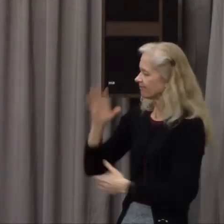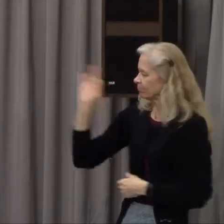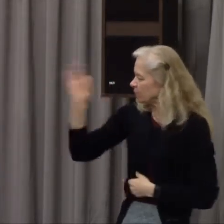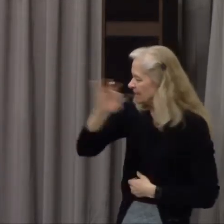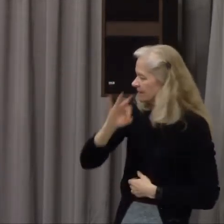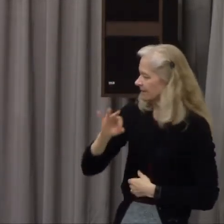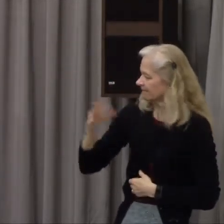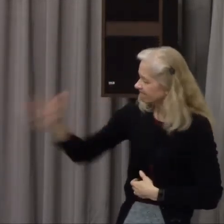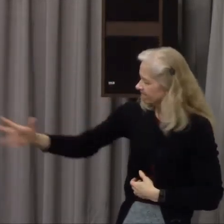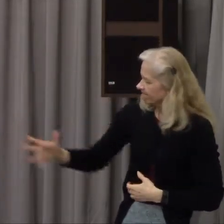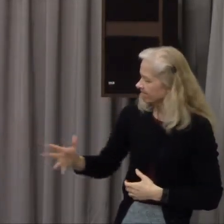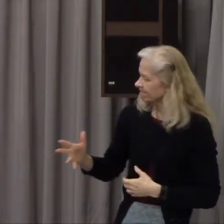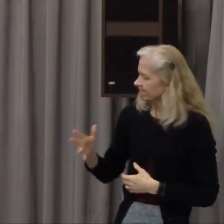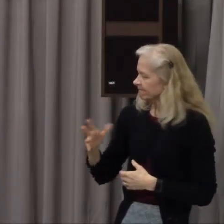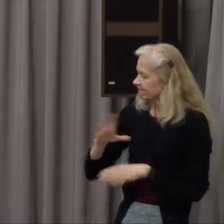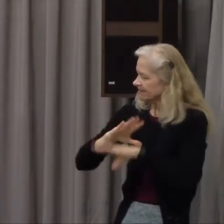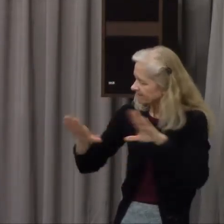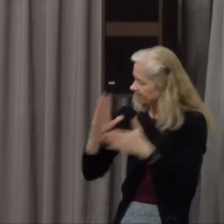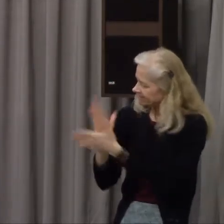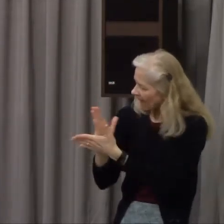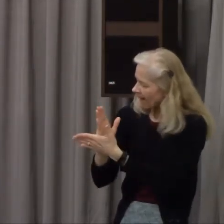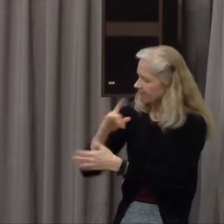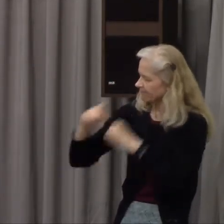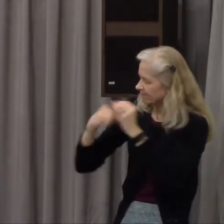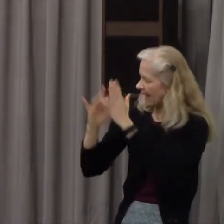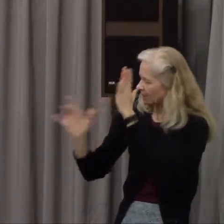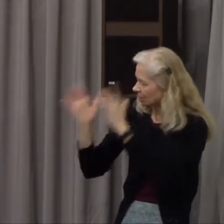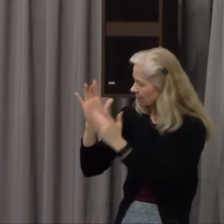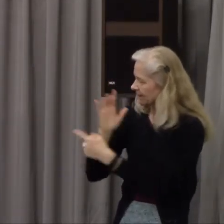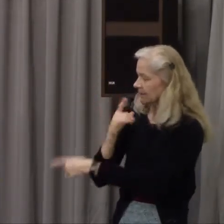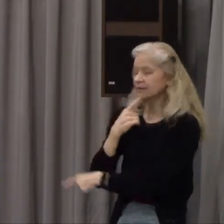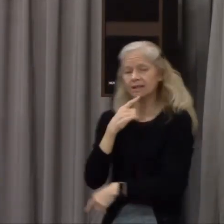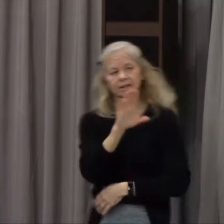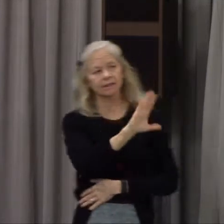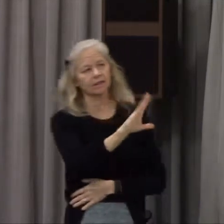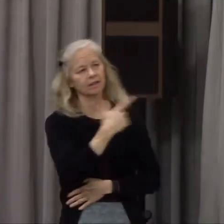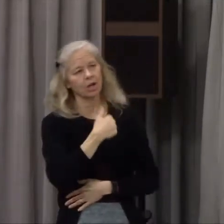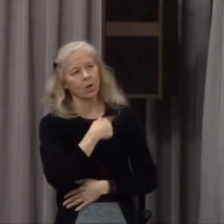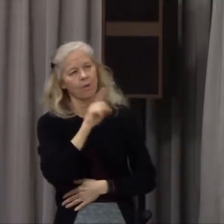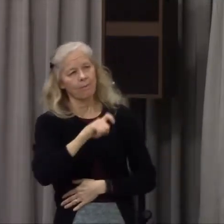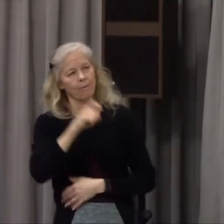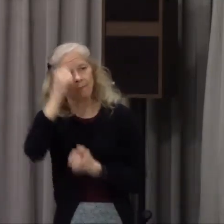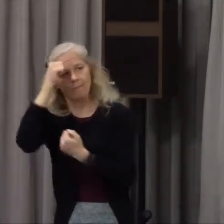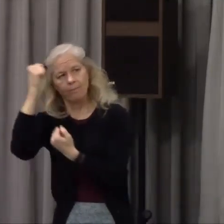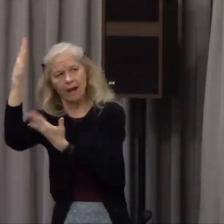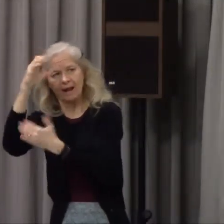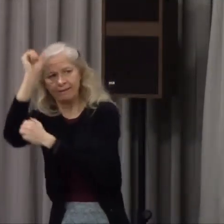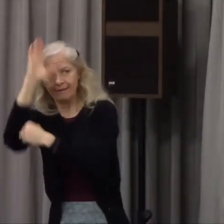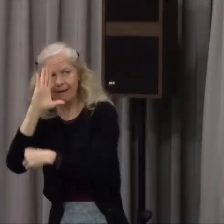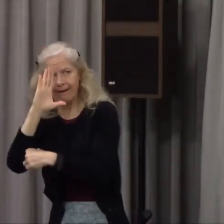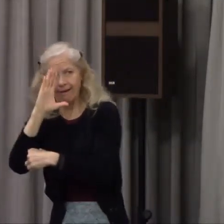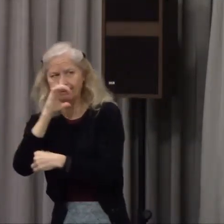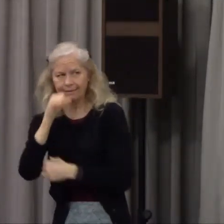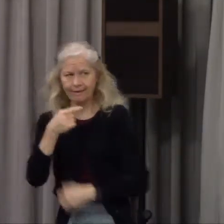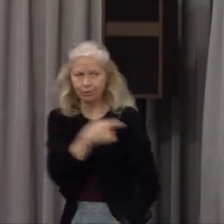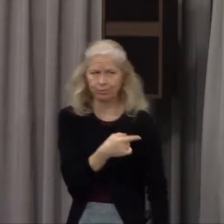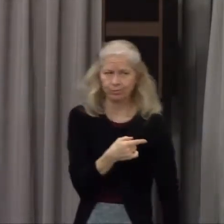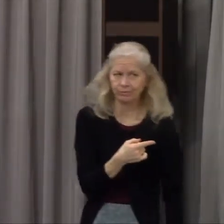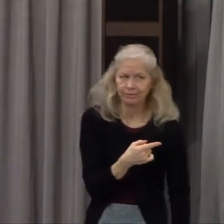Holy Ghost who God had given to them to obey him. Verse 33, Acts 5. When they heard that, here it is, they were cut to